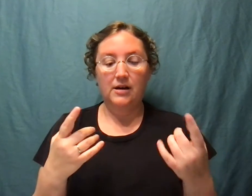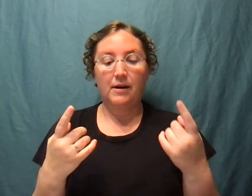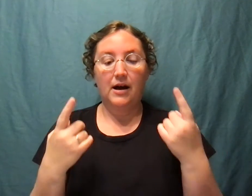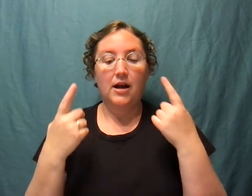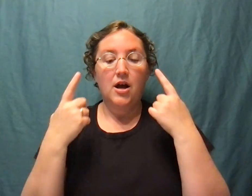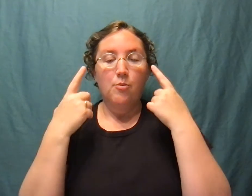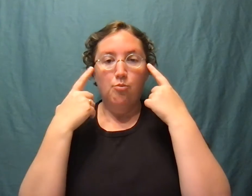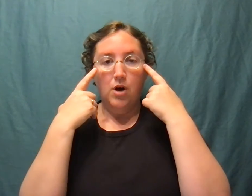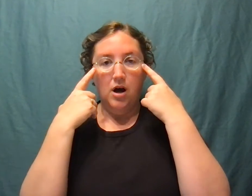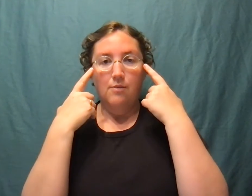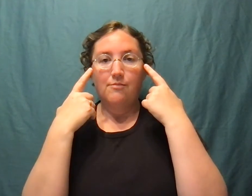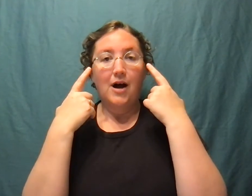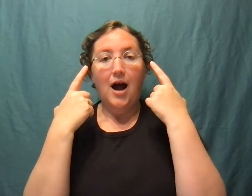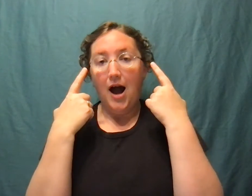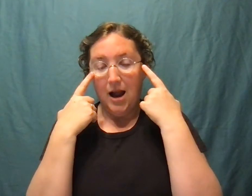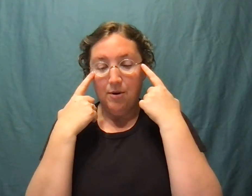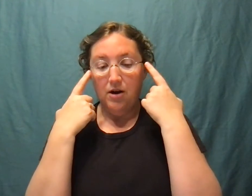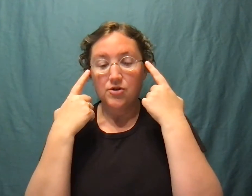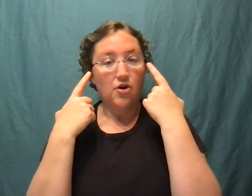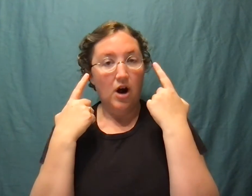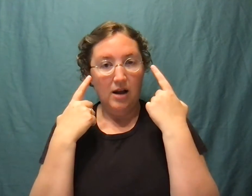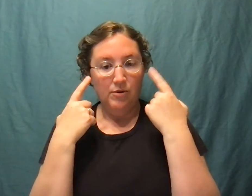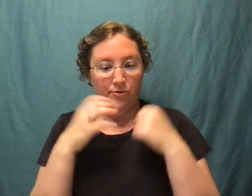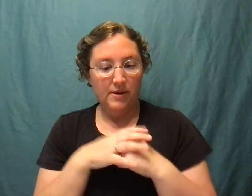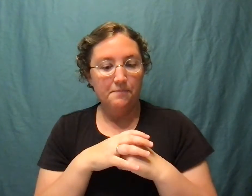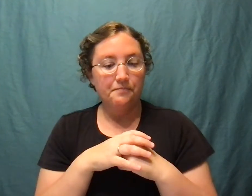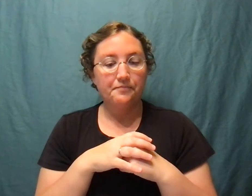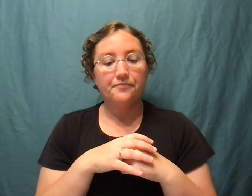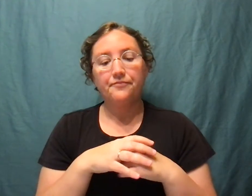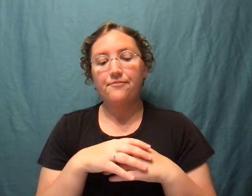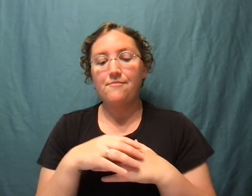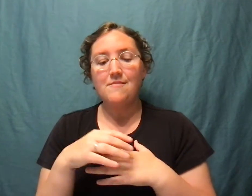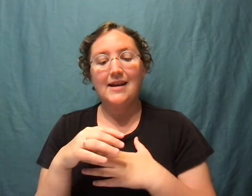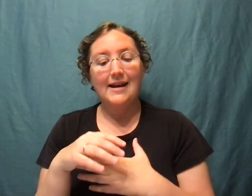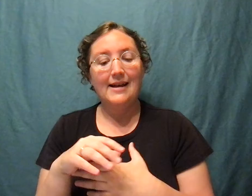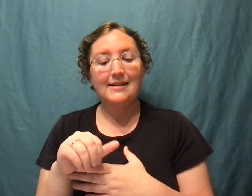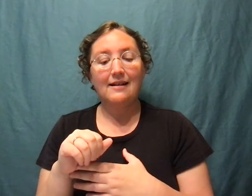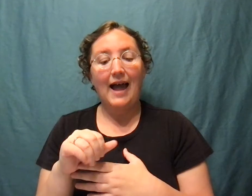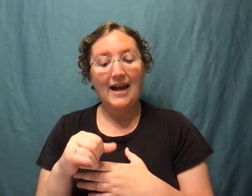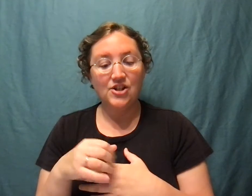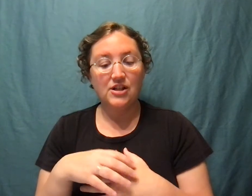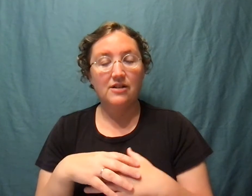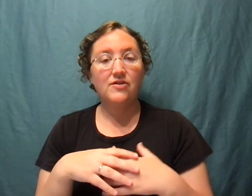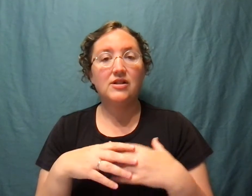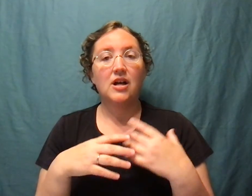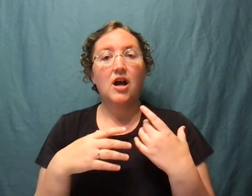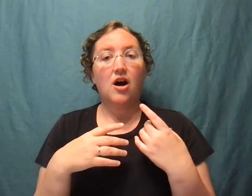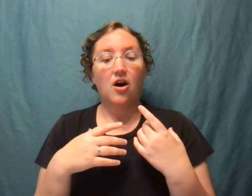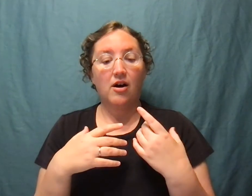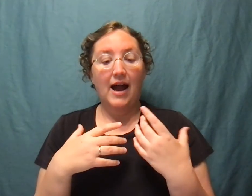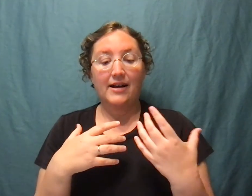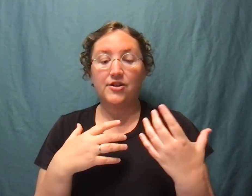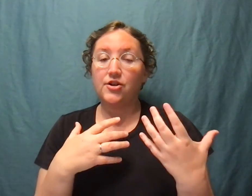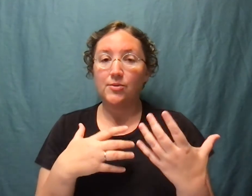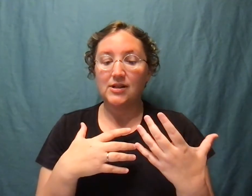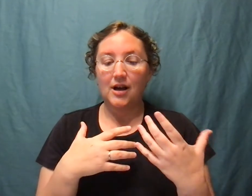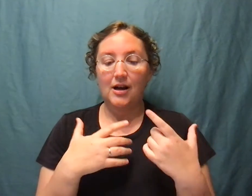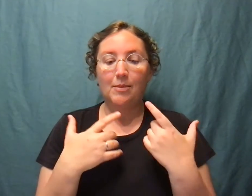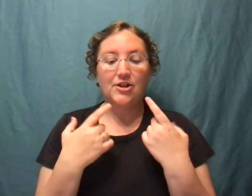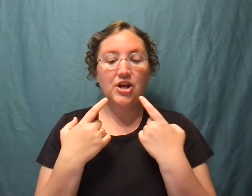by eyebrows or eye movement. And ASL adjectives are added to a sign by changing